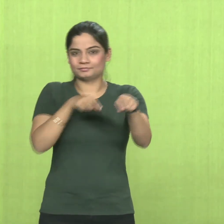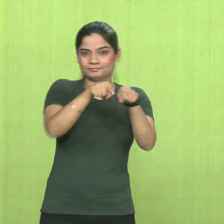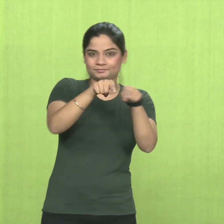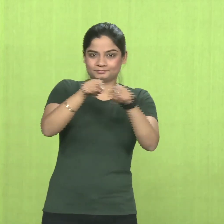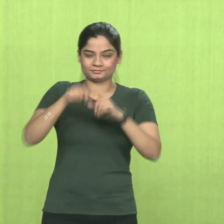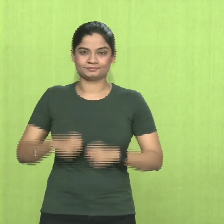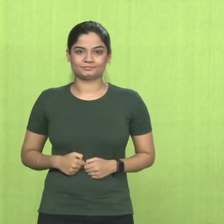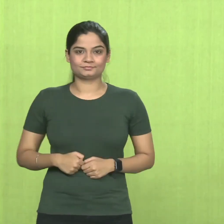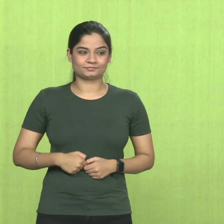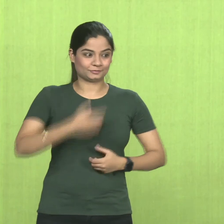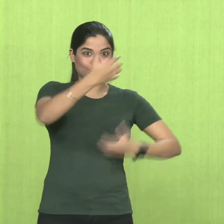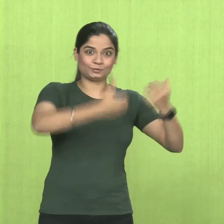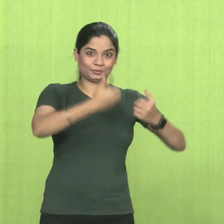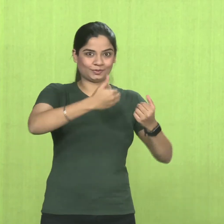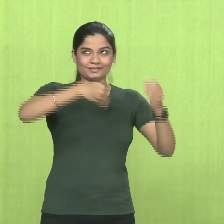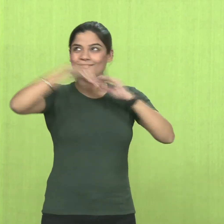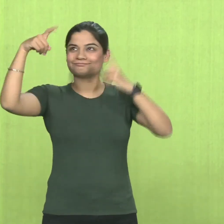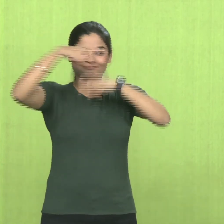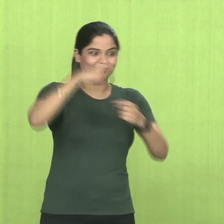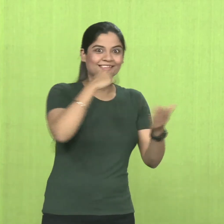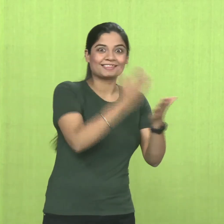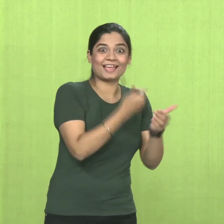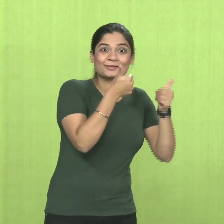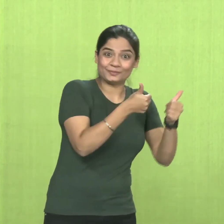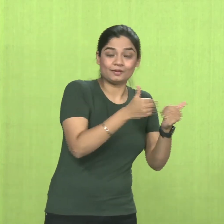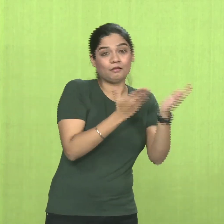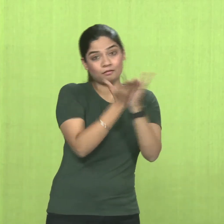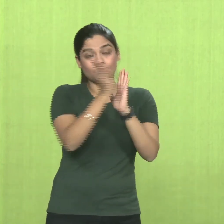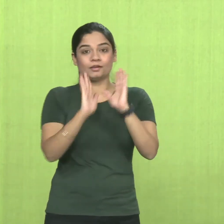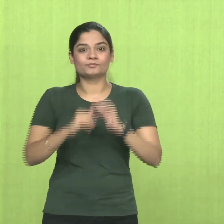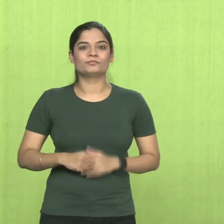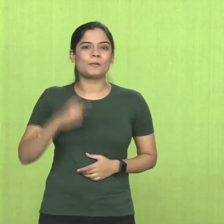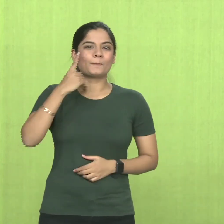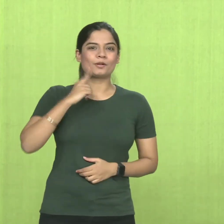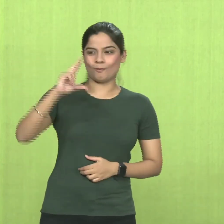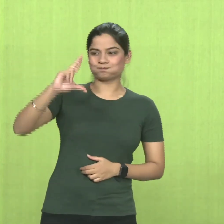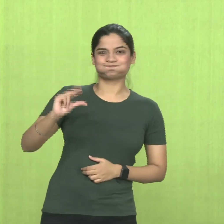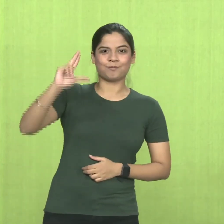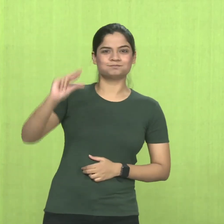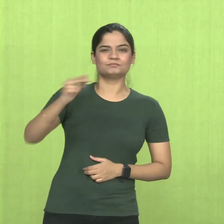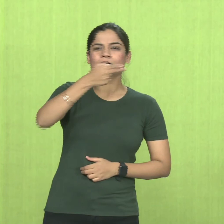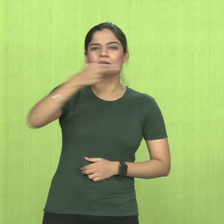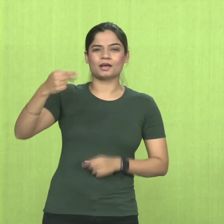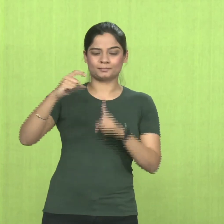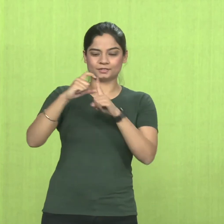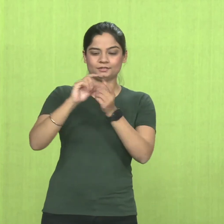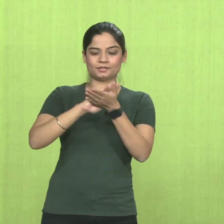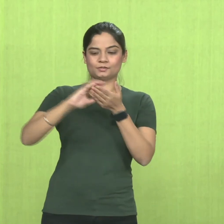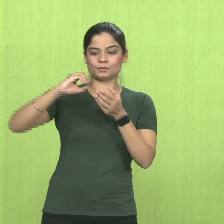positives also of the microorganisms. For example, milk turns into curd, that's a good thing. Or for making dhokla, we need